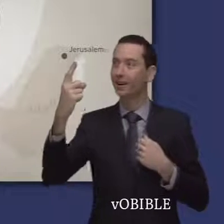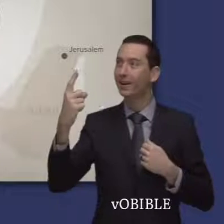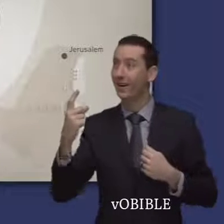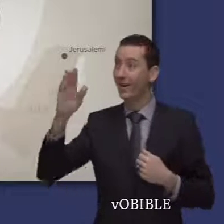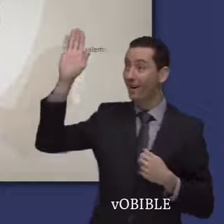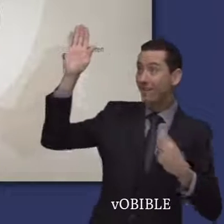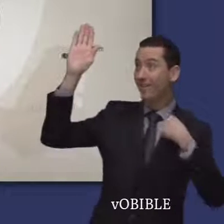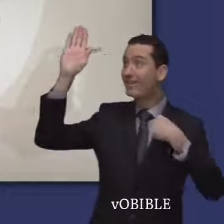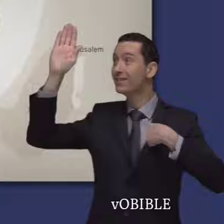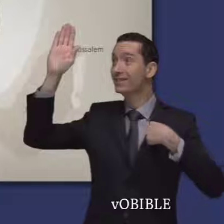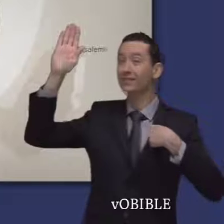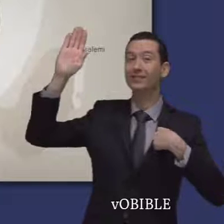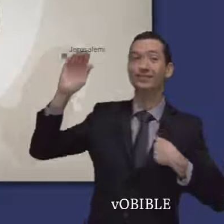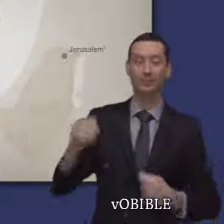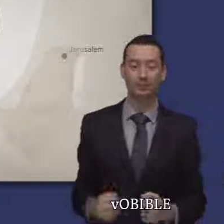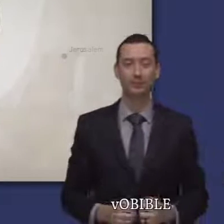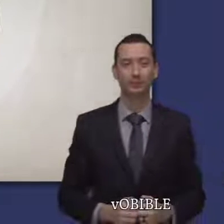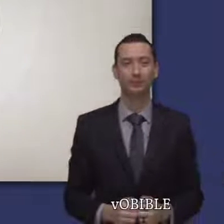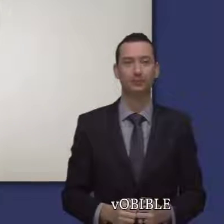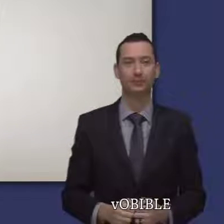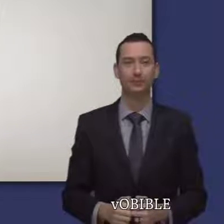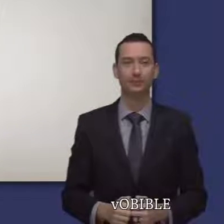words, "Here I am, send me."